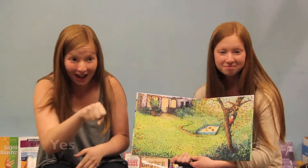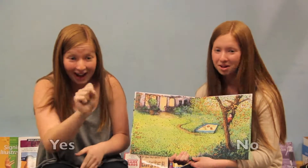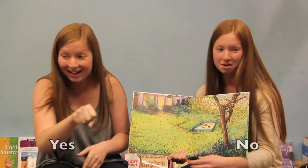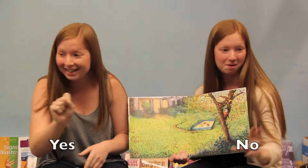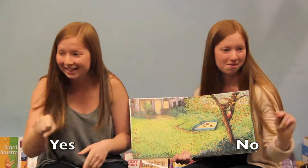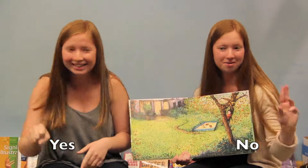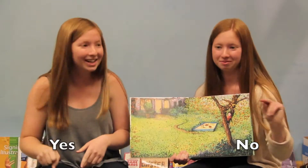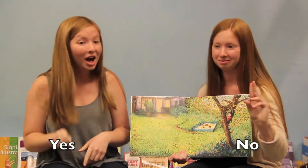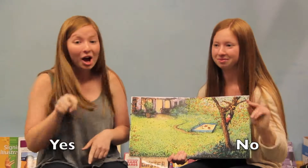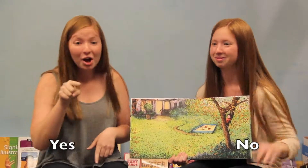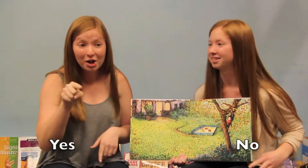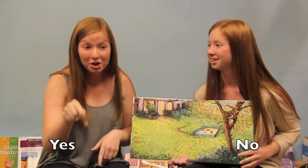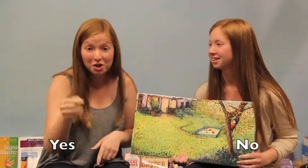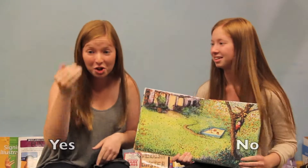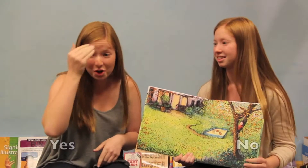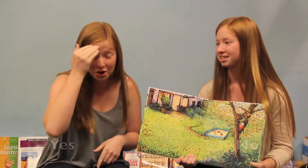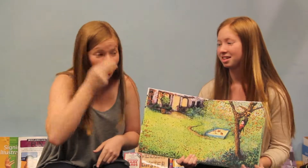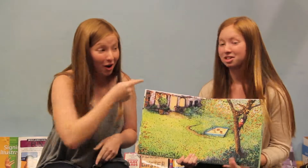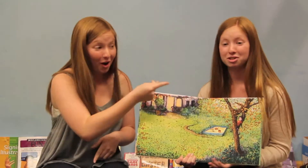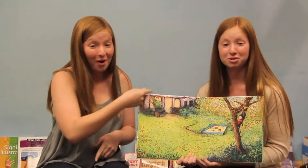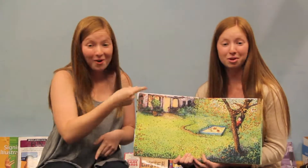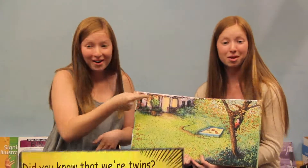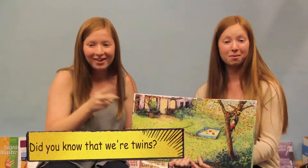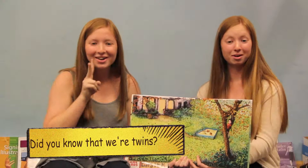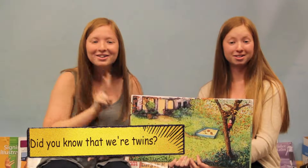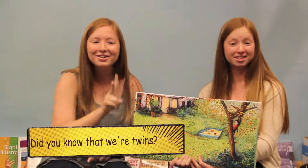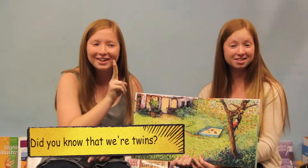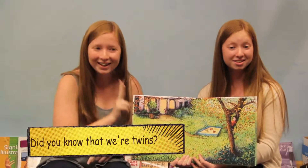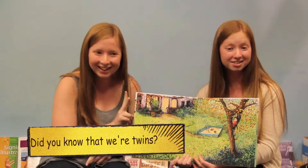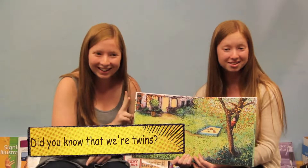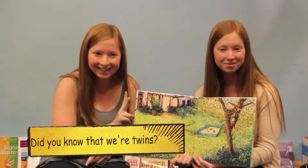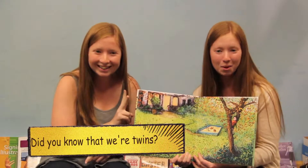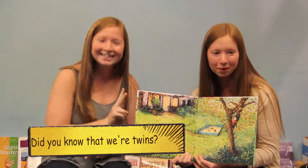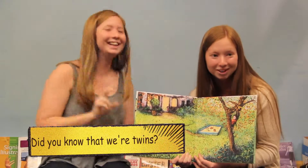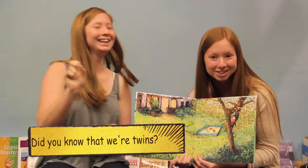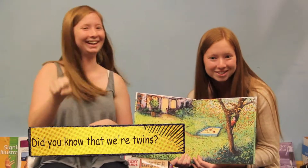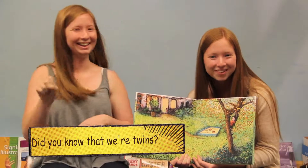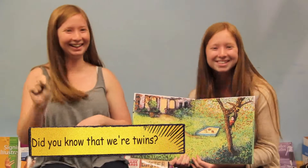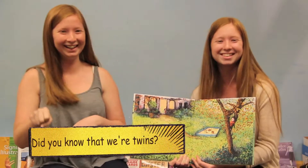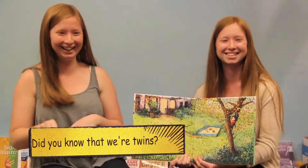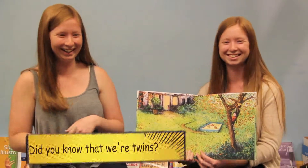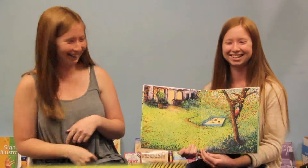no did you know that we're sisters we're actually twin sisters